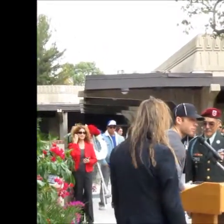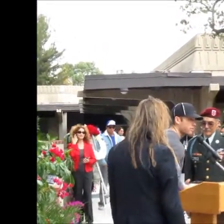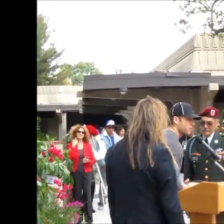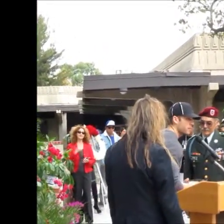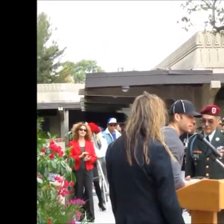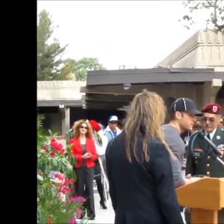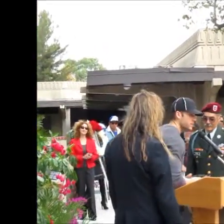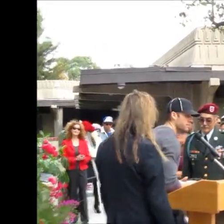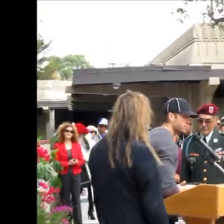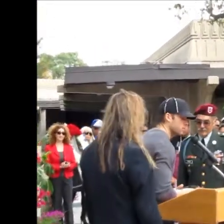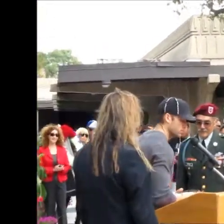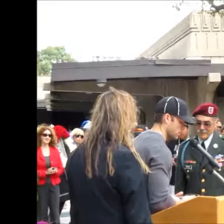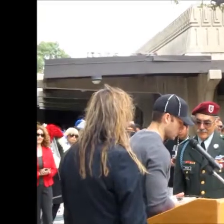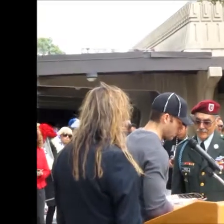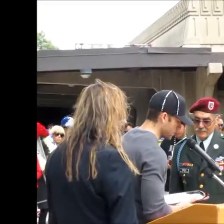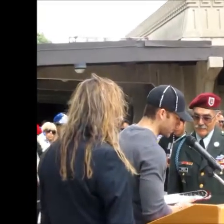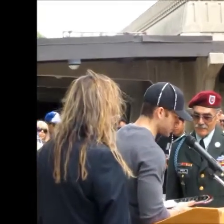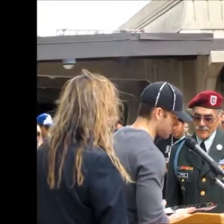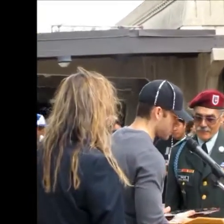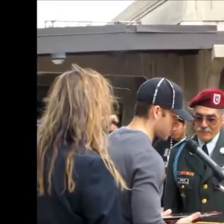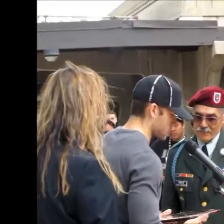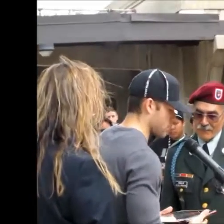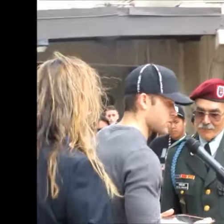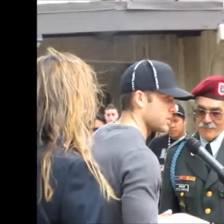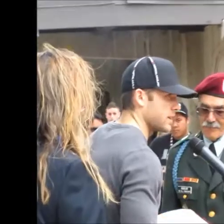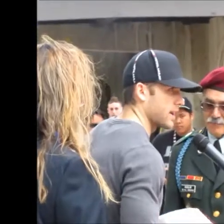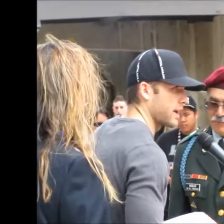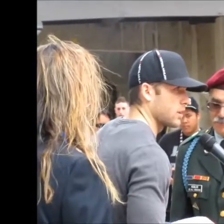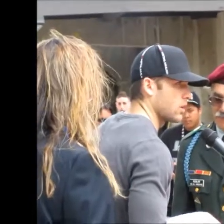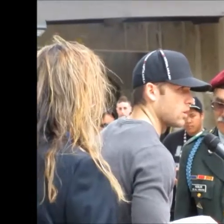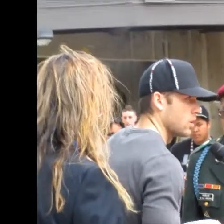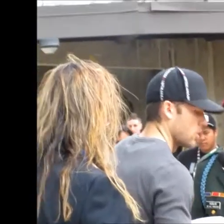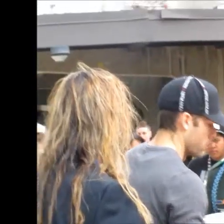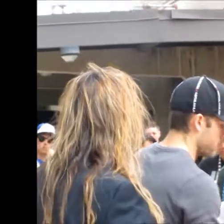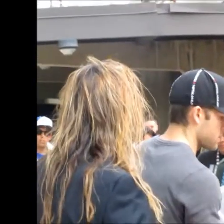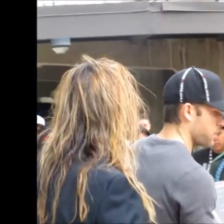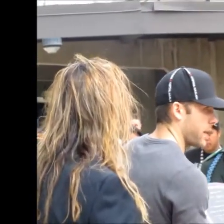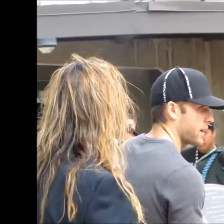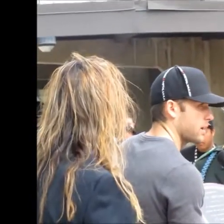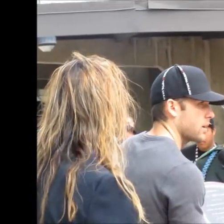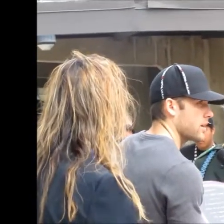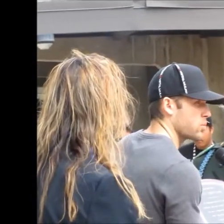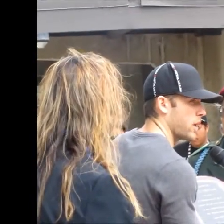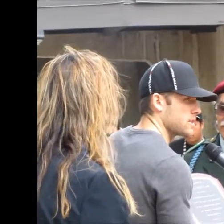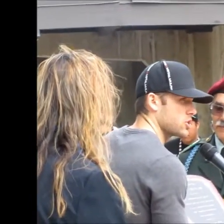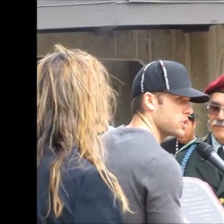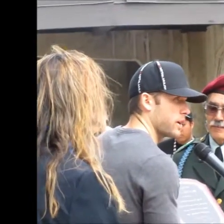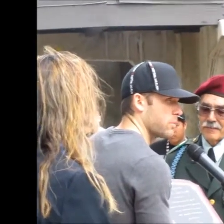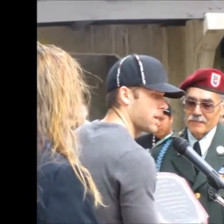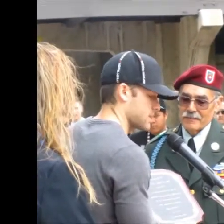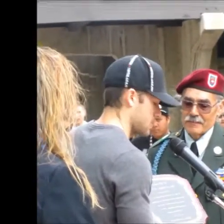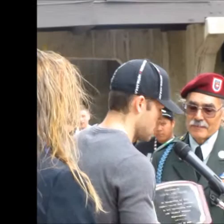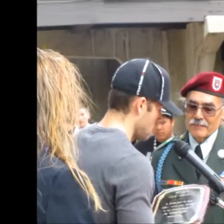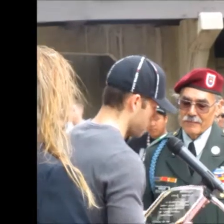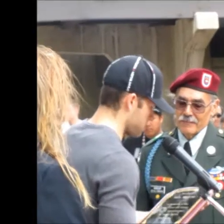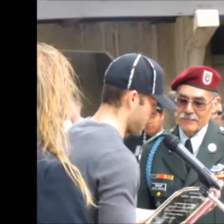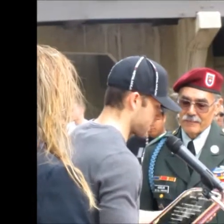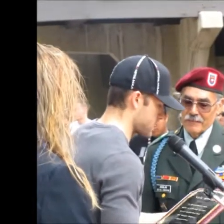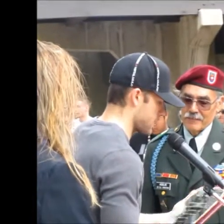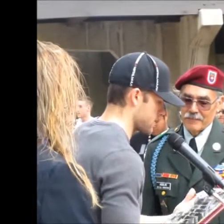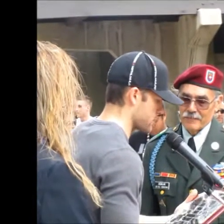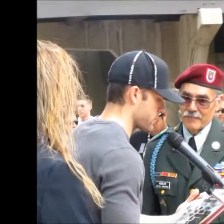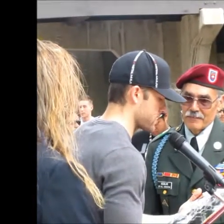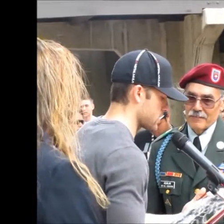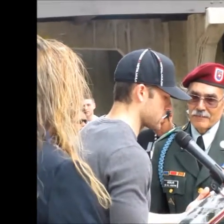Thank you, everybody, for coming out this afternoon. We'd like to present Sergeant Nick Aguilar with this plaque, as well as a shadow box. This